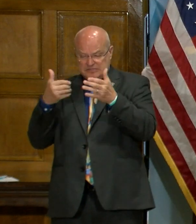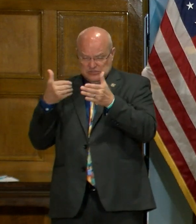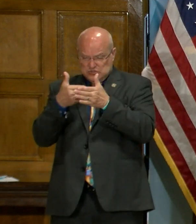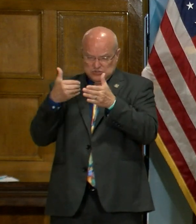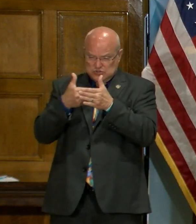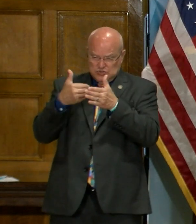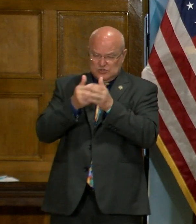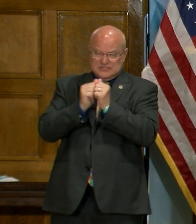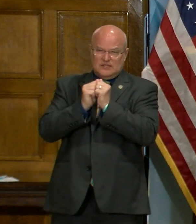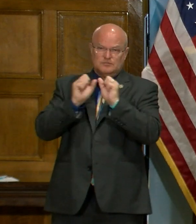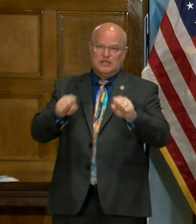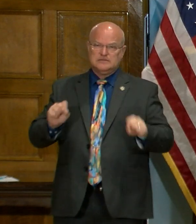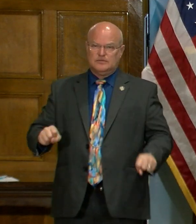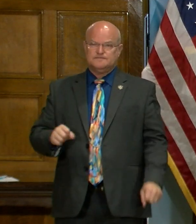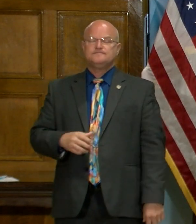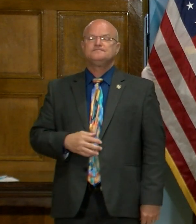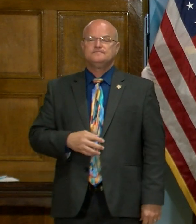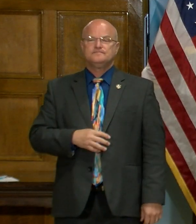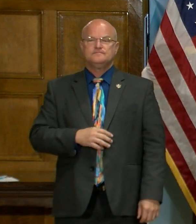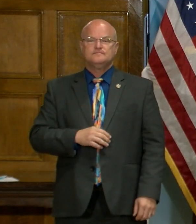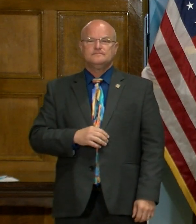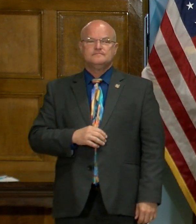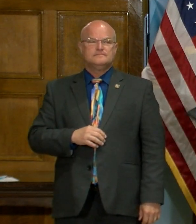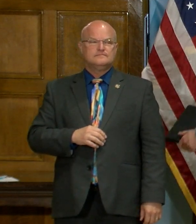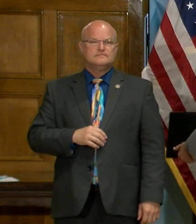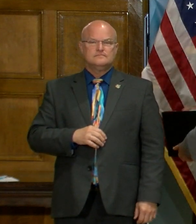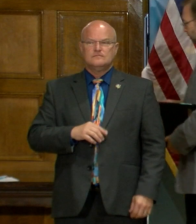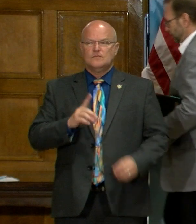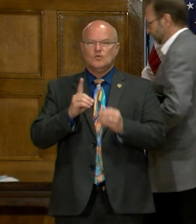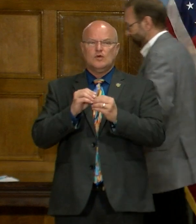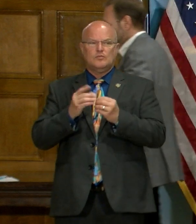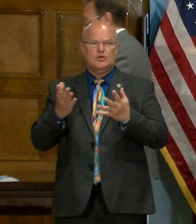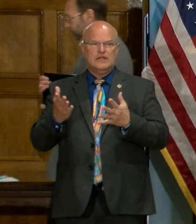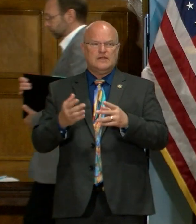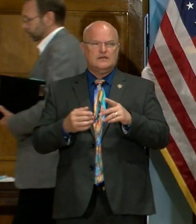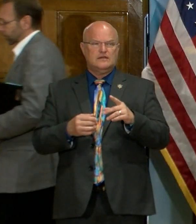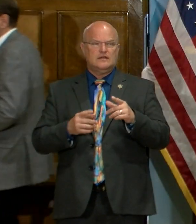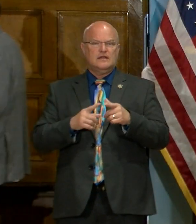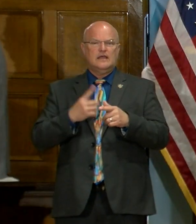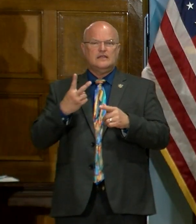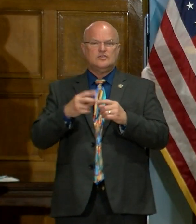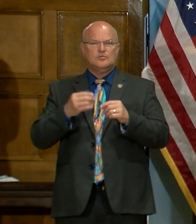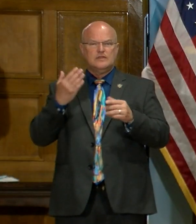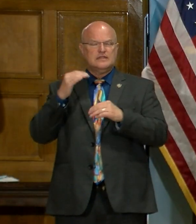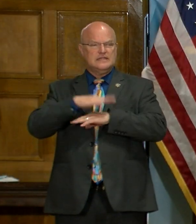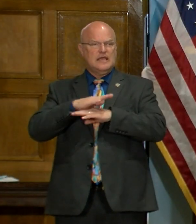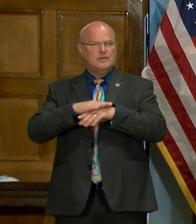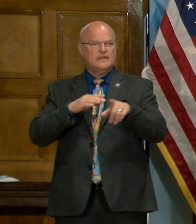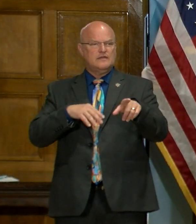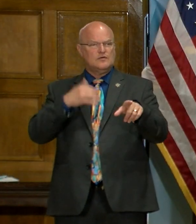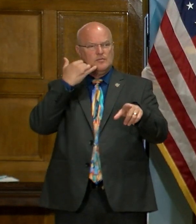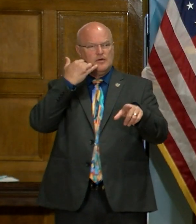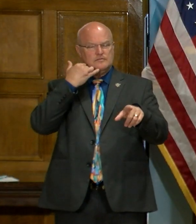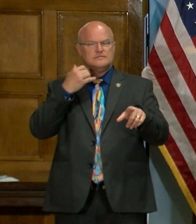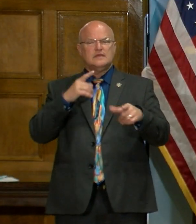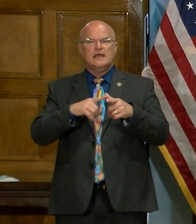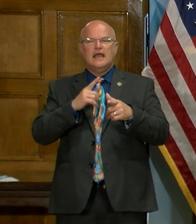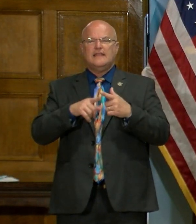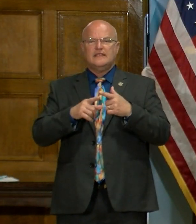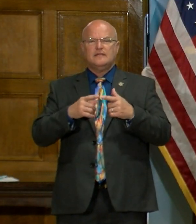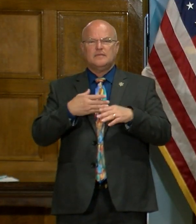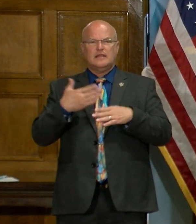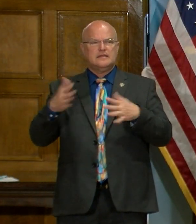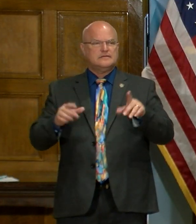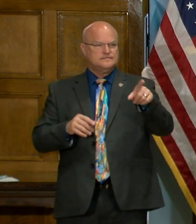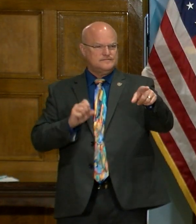close together as possible. Let's take one more question here, two more at the table, and then we'll go remotely, and that'll